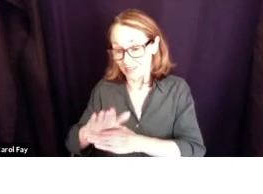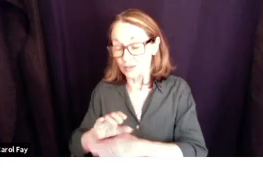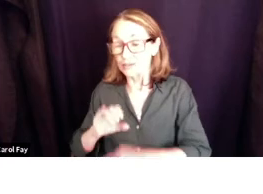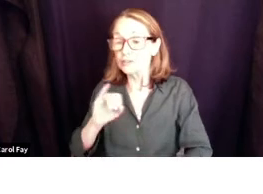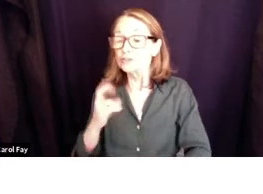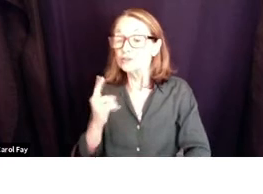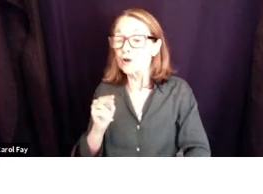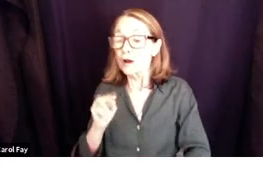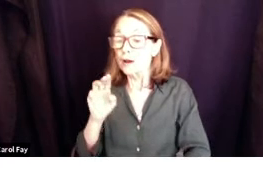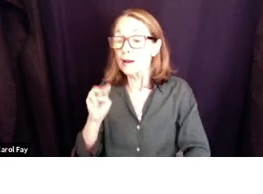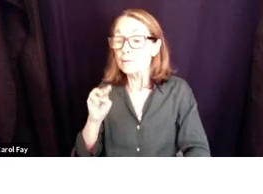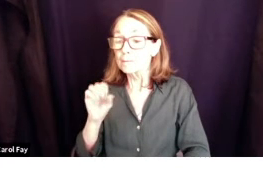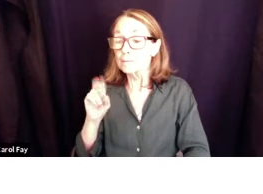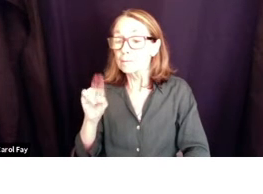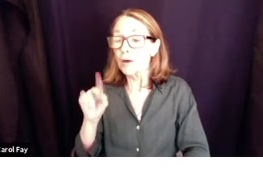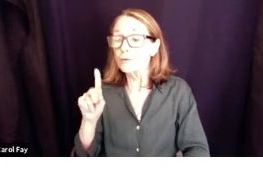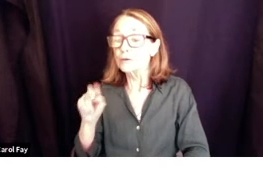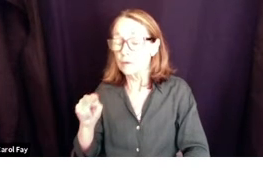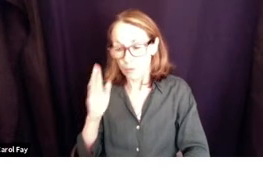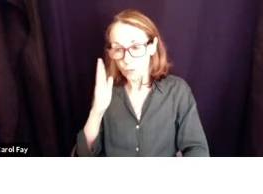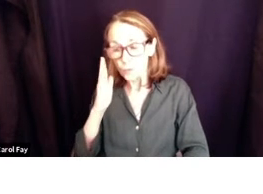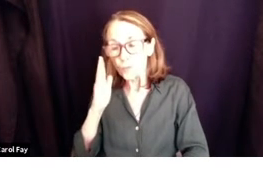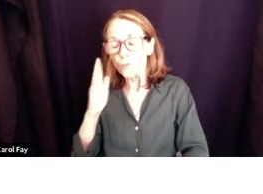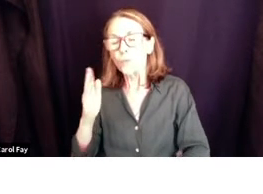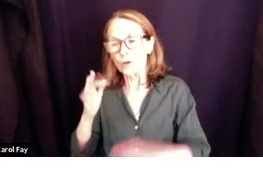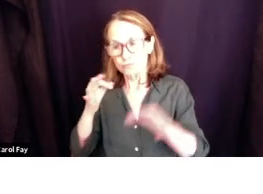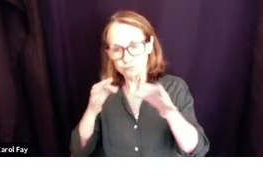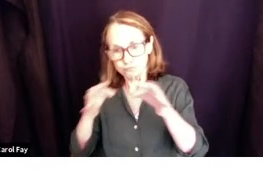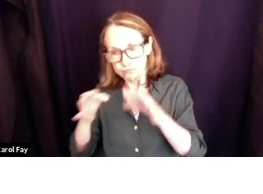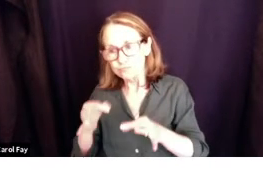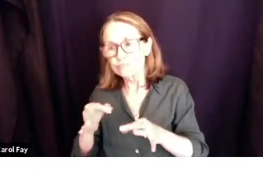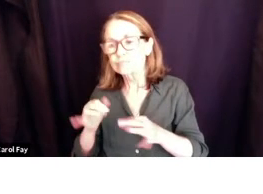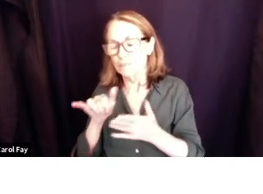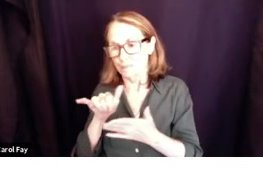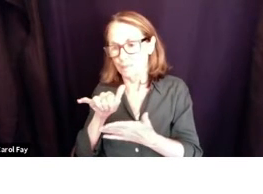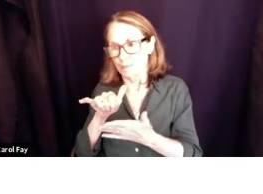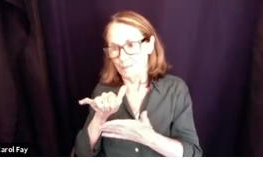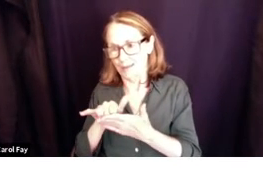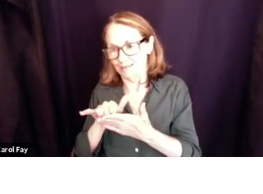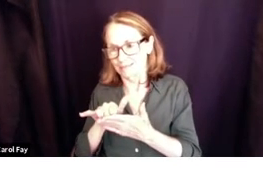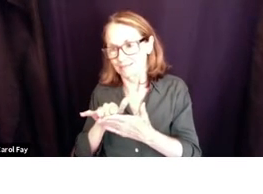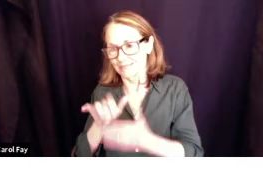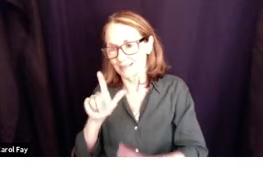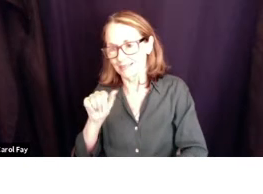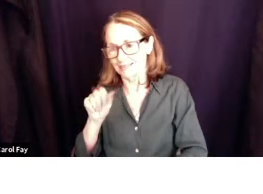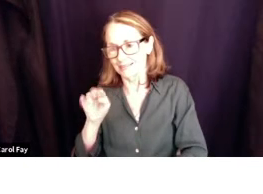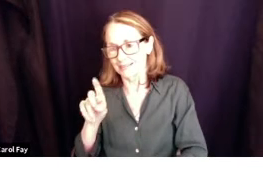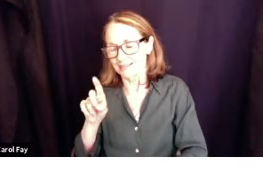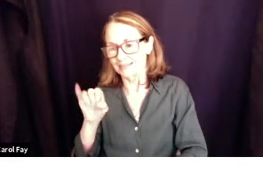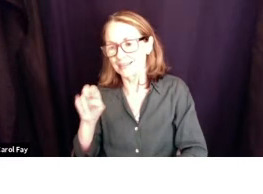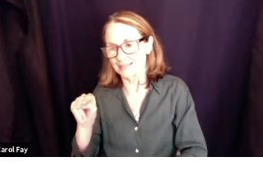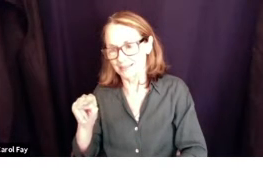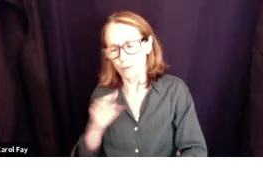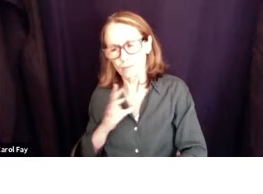talking about LinkedIn on Thursday. If you don't have one, or if you do, if you want to get better at it, please join in